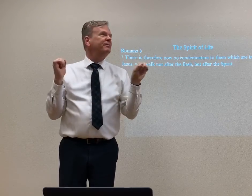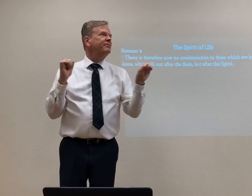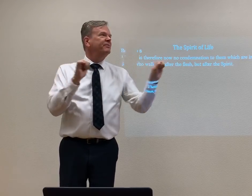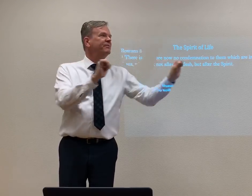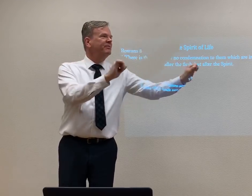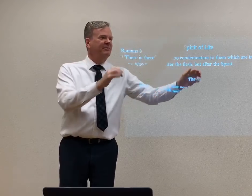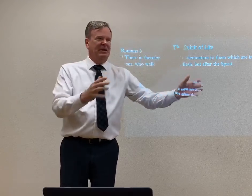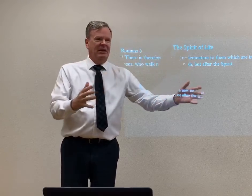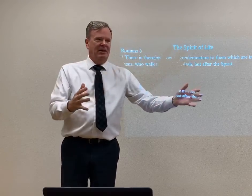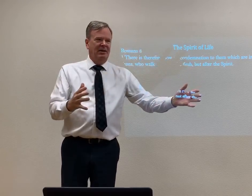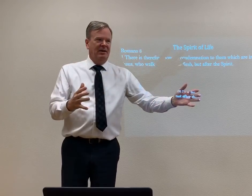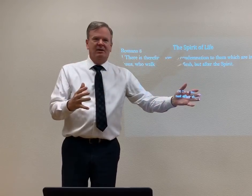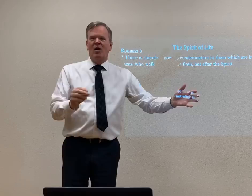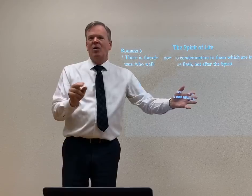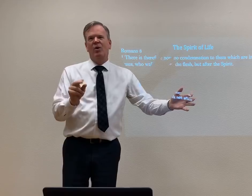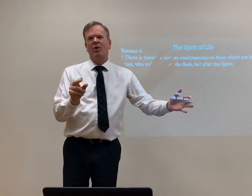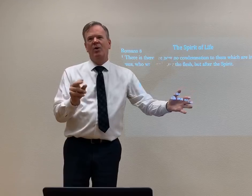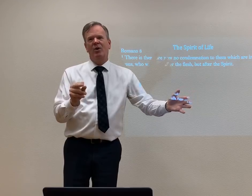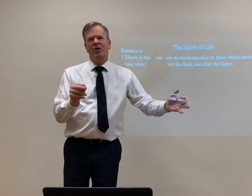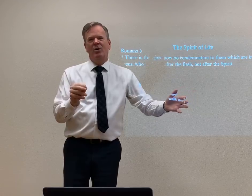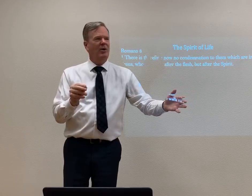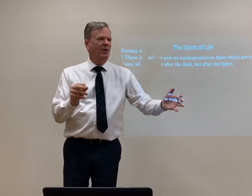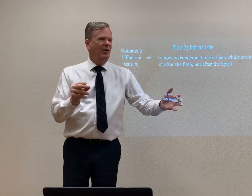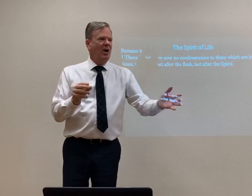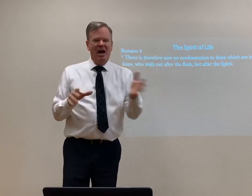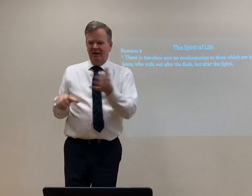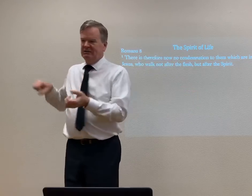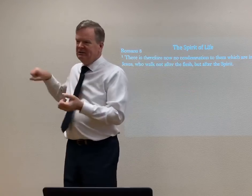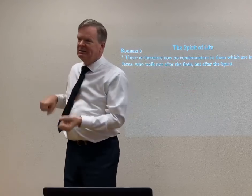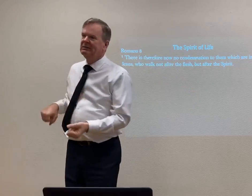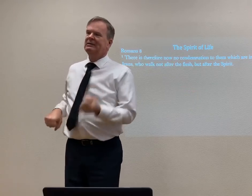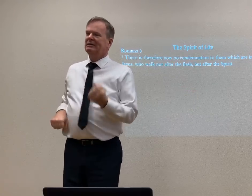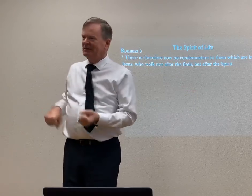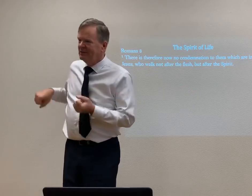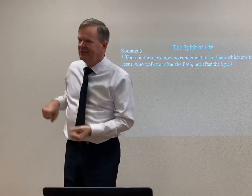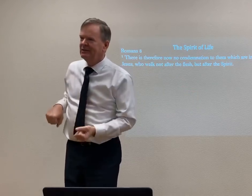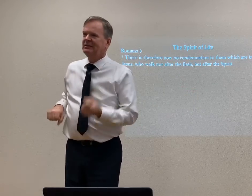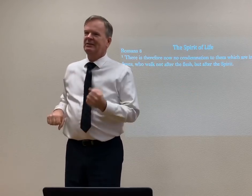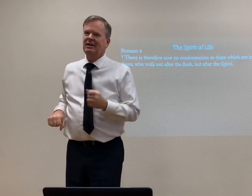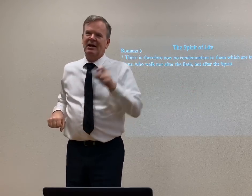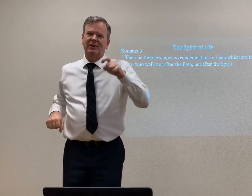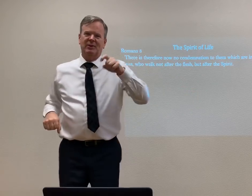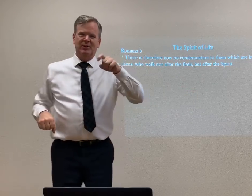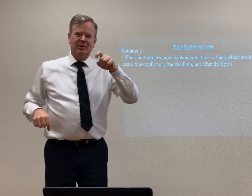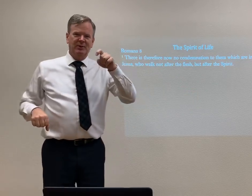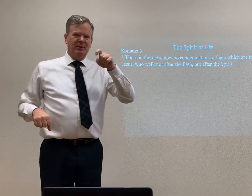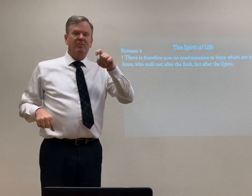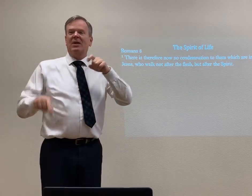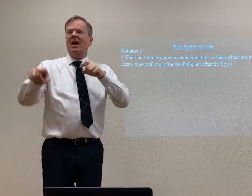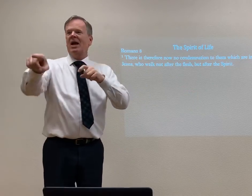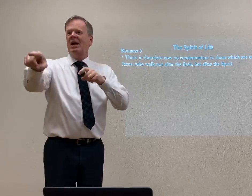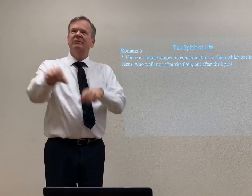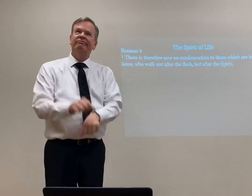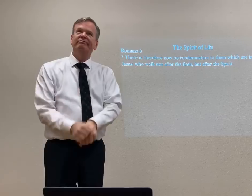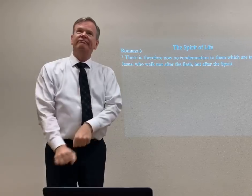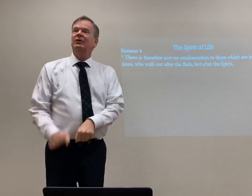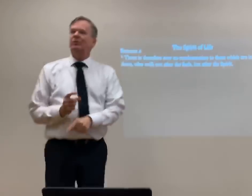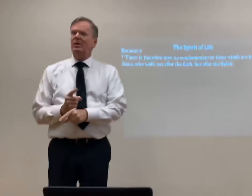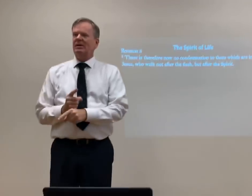going with a spoon and dig into it with a spoon, or do I do it with my shovel? Yeah, it's a